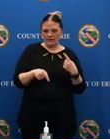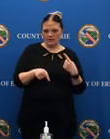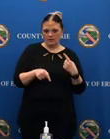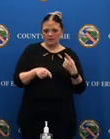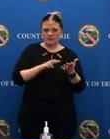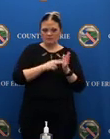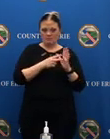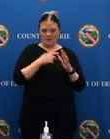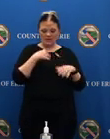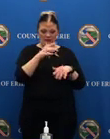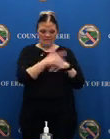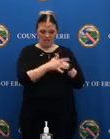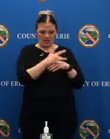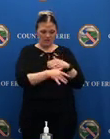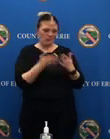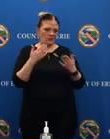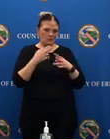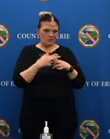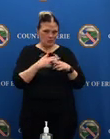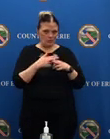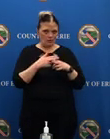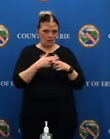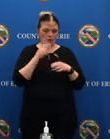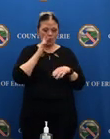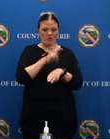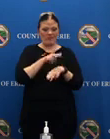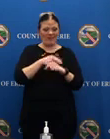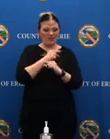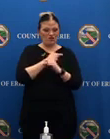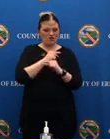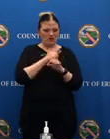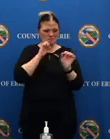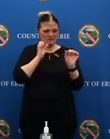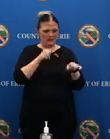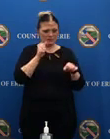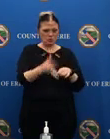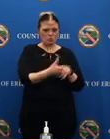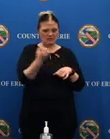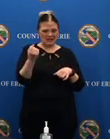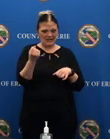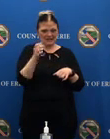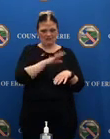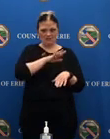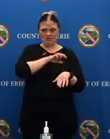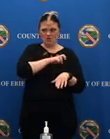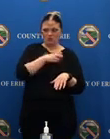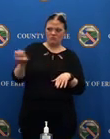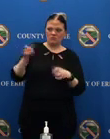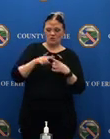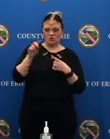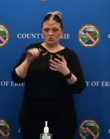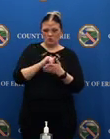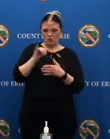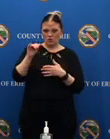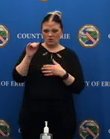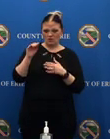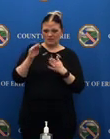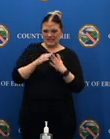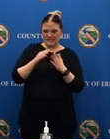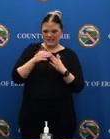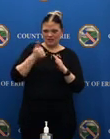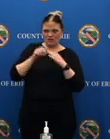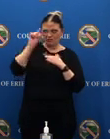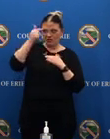would free one up, albeit temporarily. Would the National Guard be able to take the ventilator to New York City under the governor's executive order that you're aware